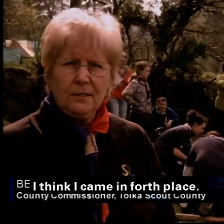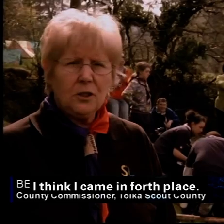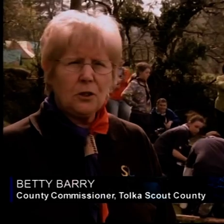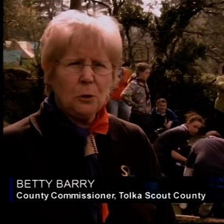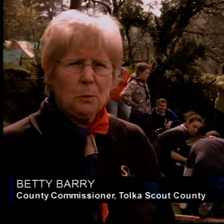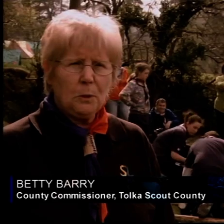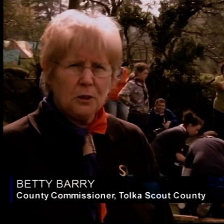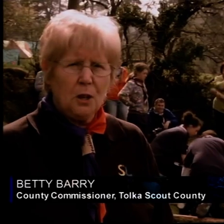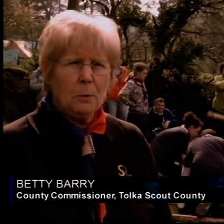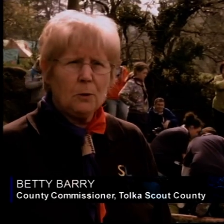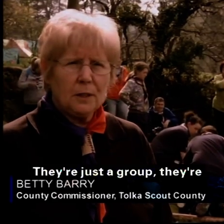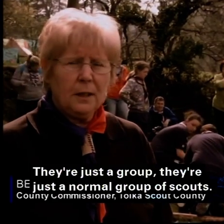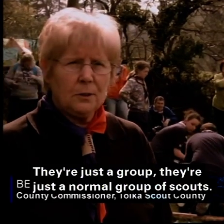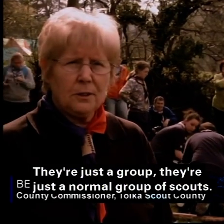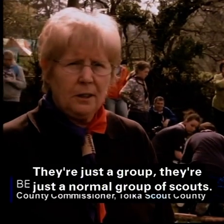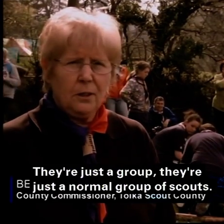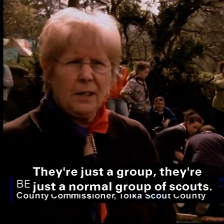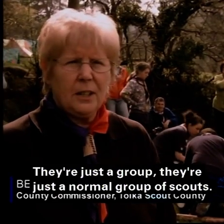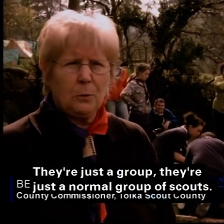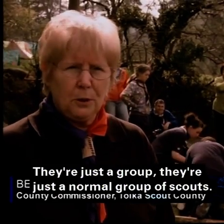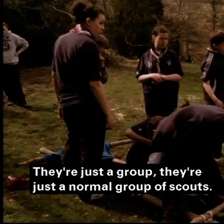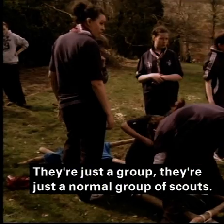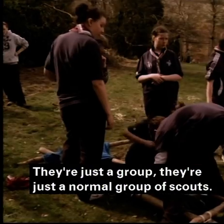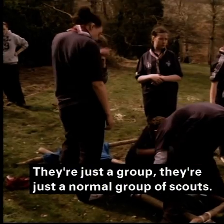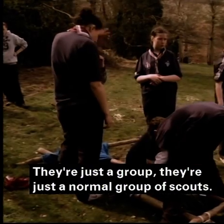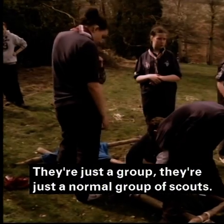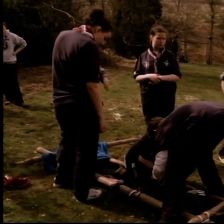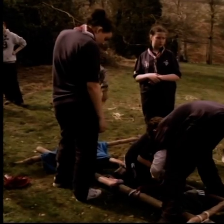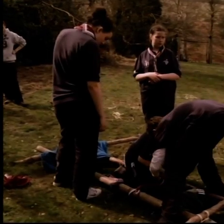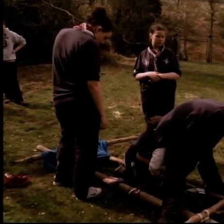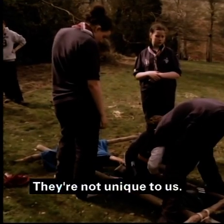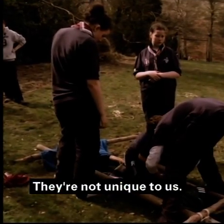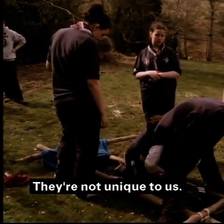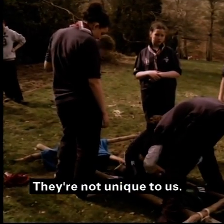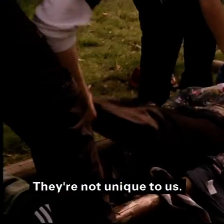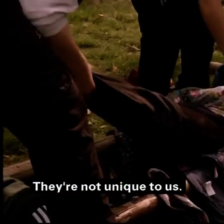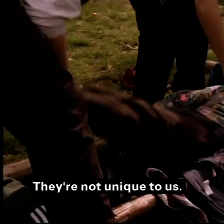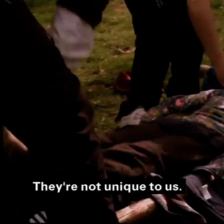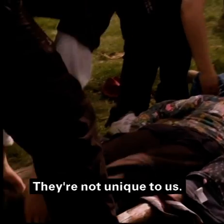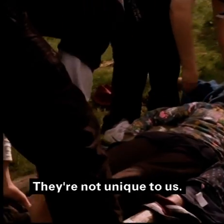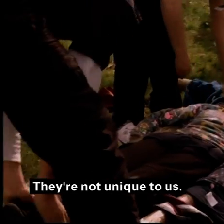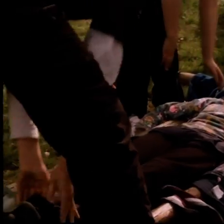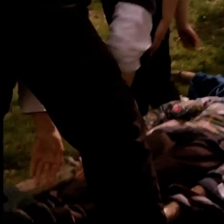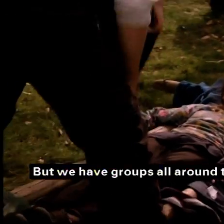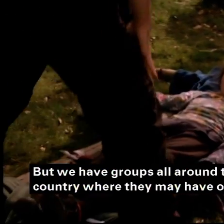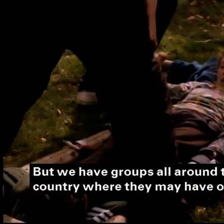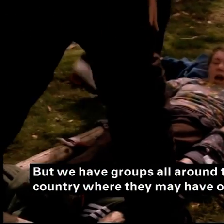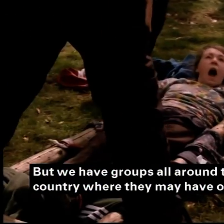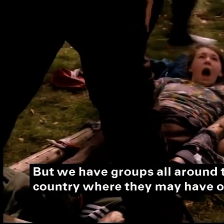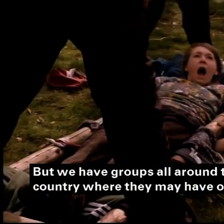They're just a group. They're just a normal group of Scouts. They're not unique to us. But we have groups all around the country where they may have one or two children who are deaf. If somebody